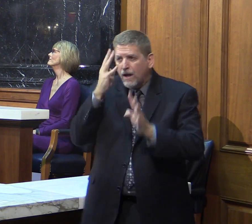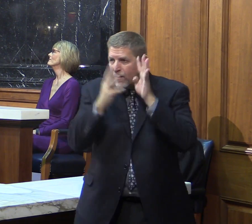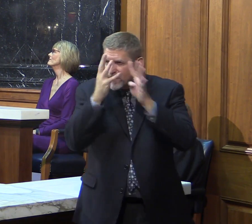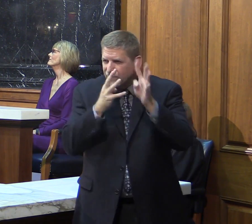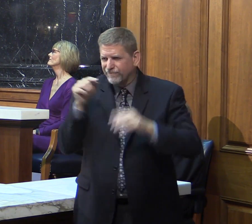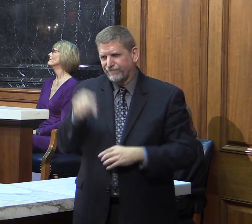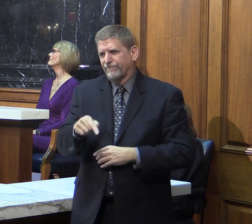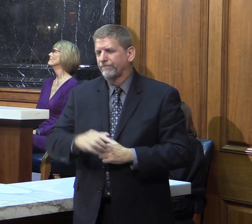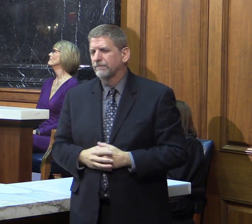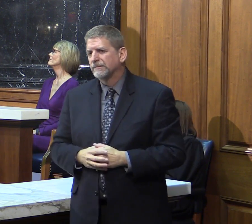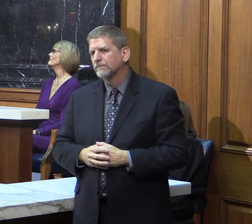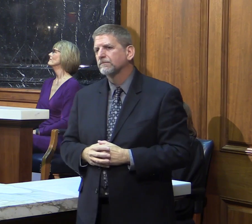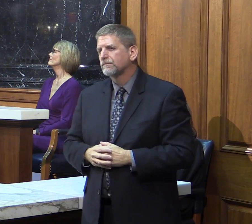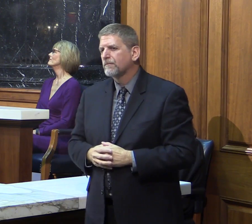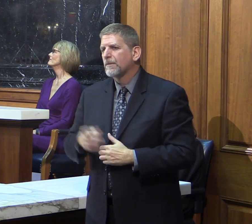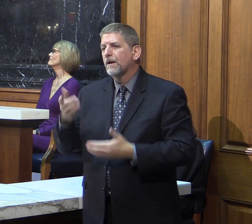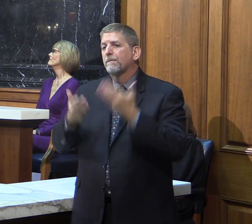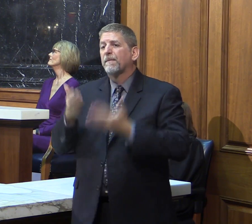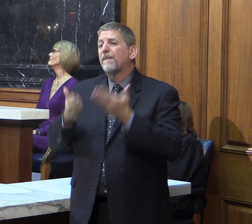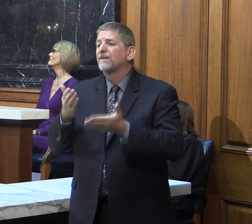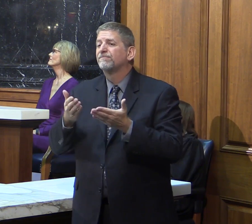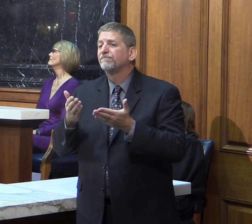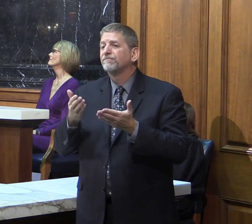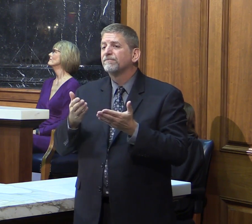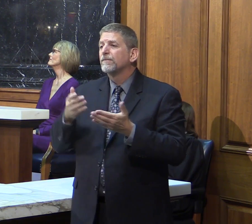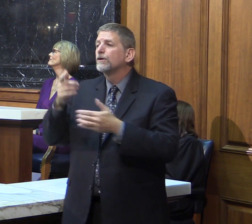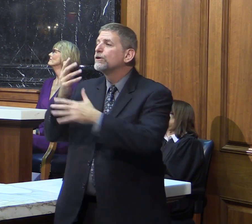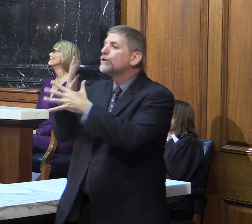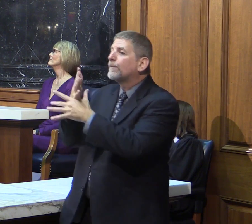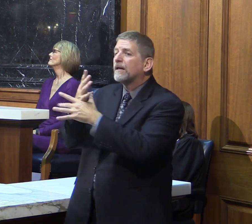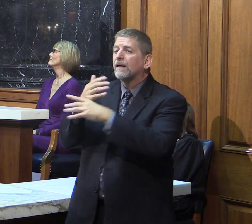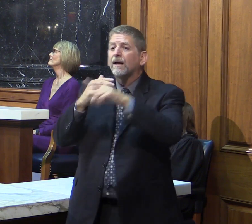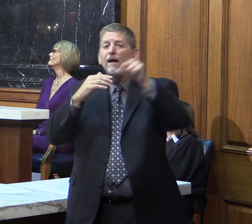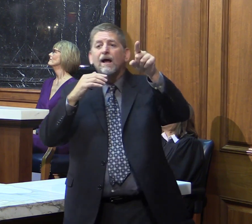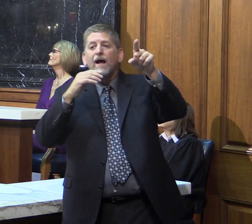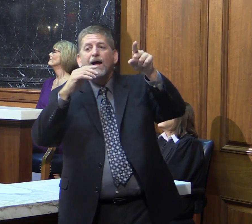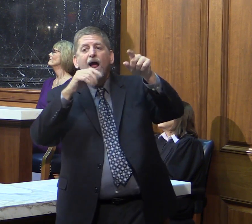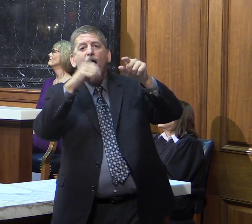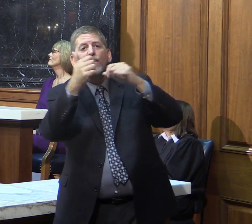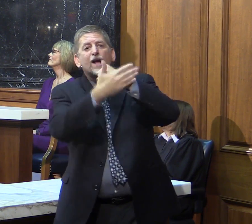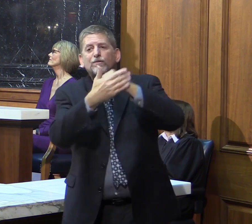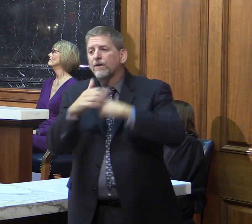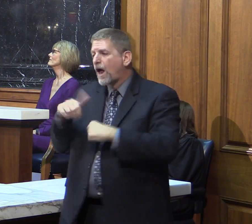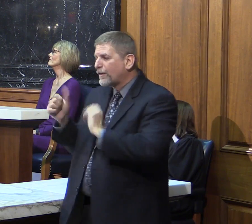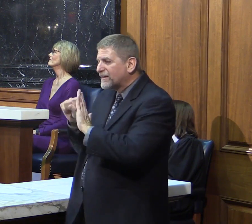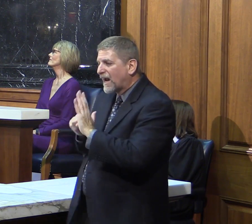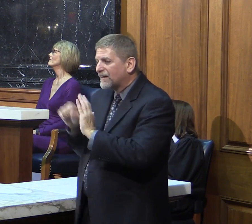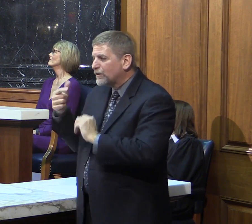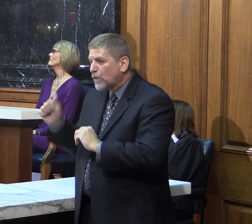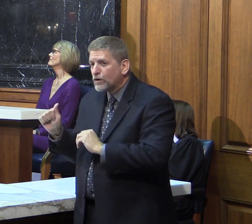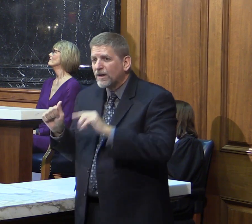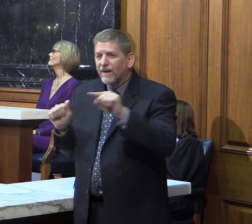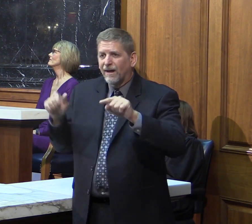likely to be trading with Germany and South Korea as we are with Georgia and South Dakota. This really hit home to